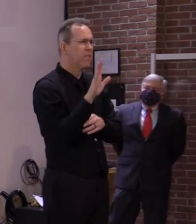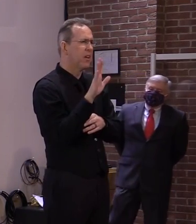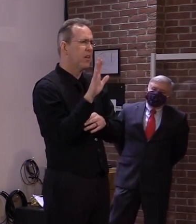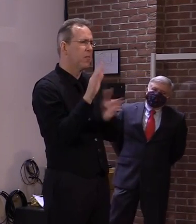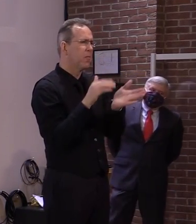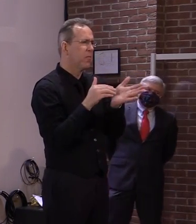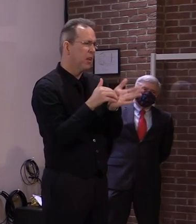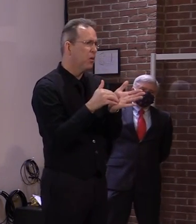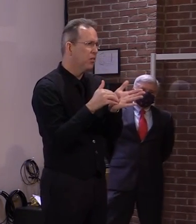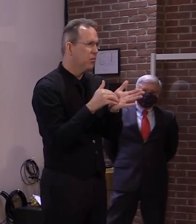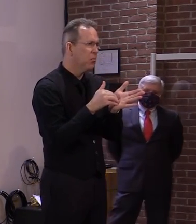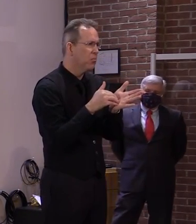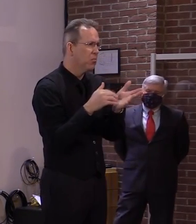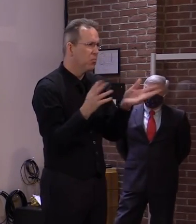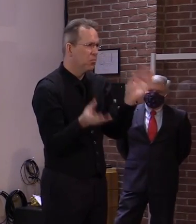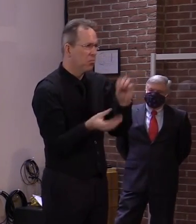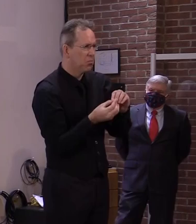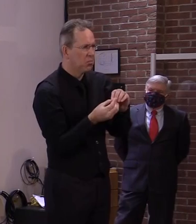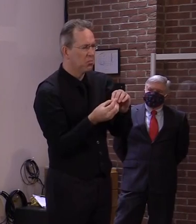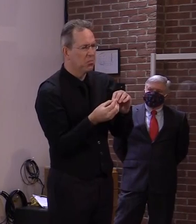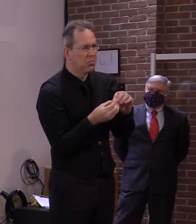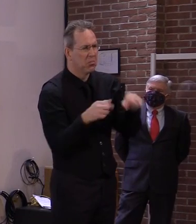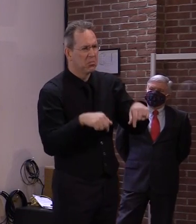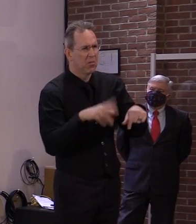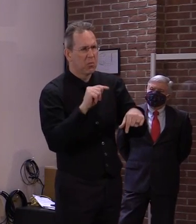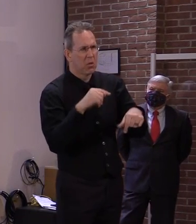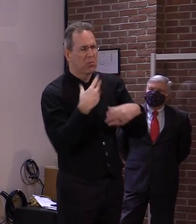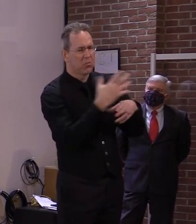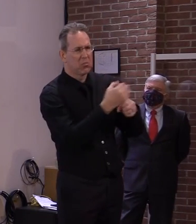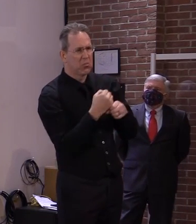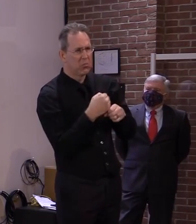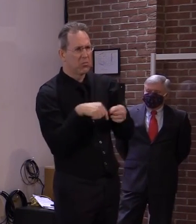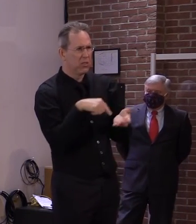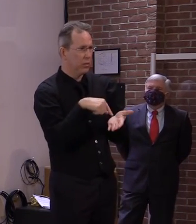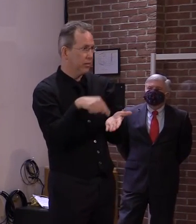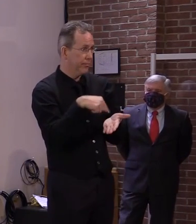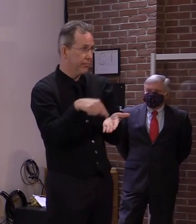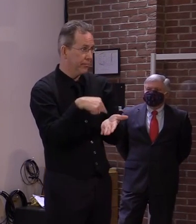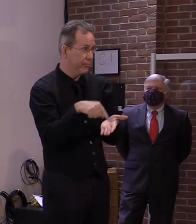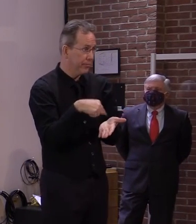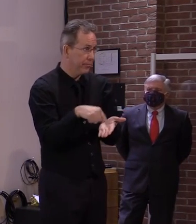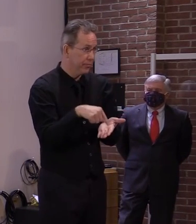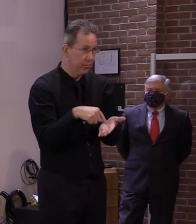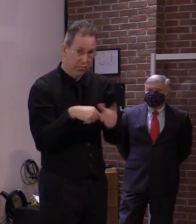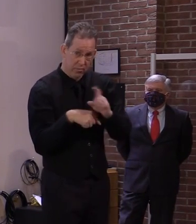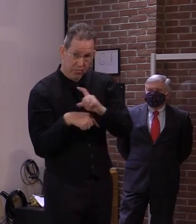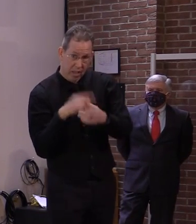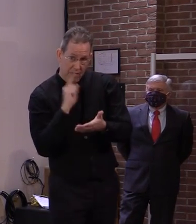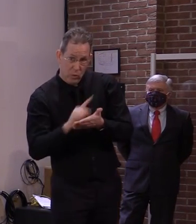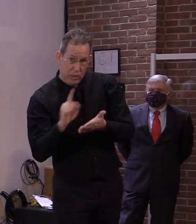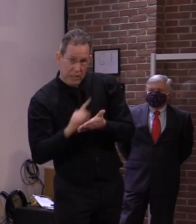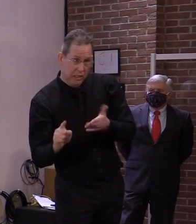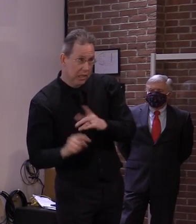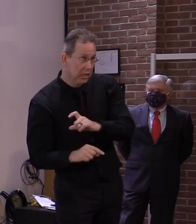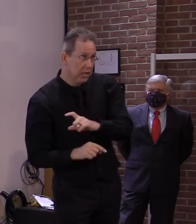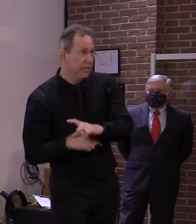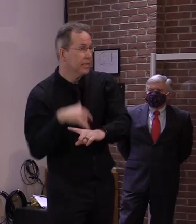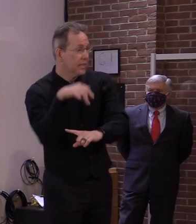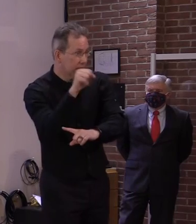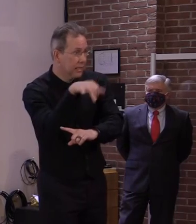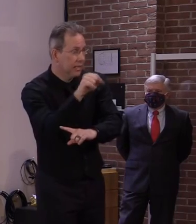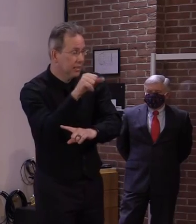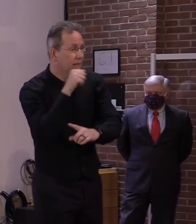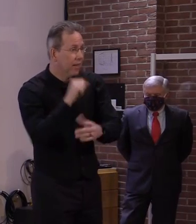close. Well, that's the ballpark. So that's per week, right? That's yes. And they've committed for the next 3 weeks